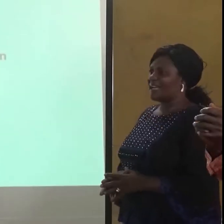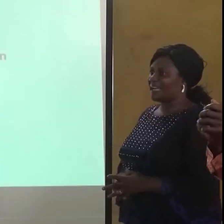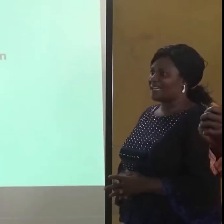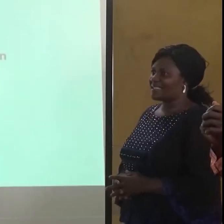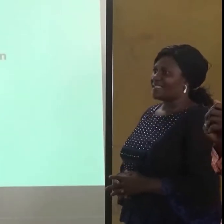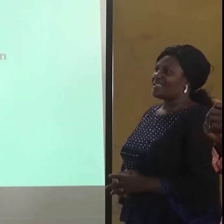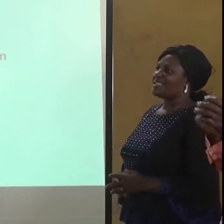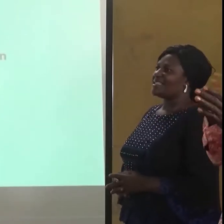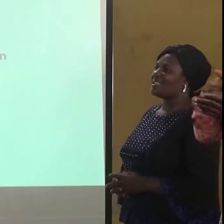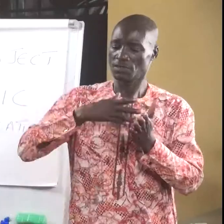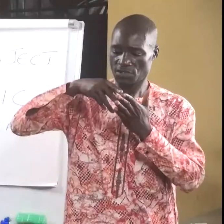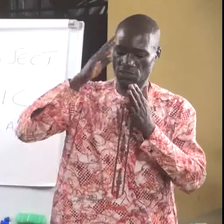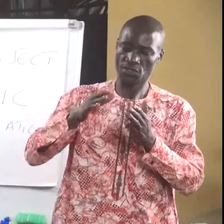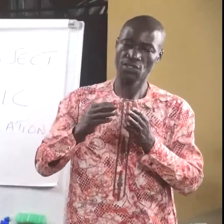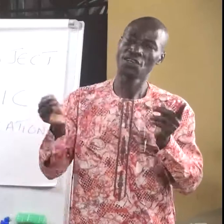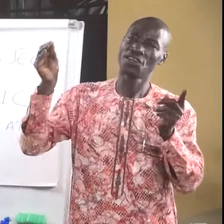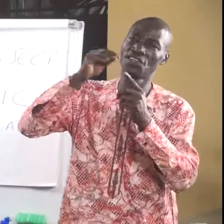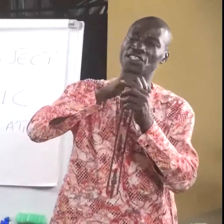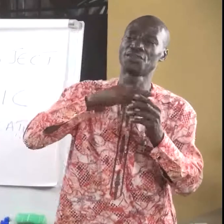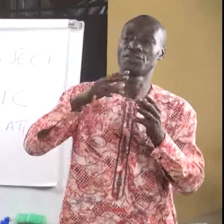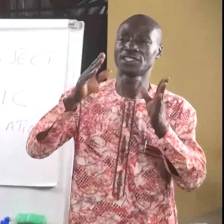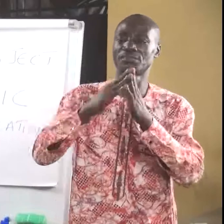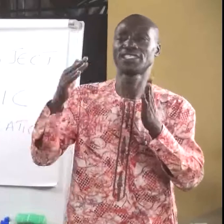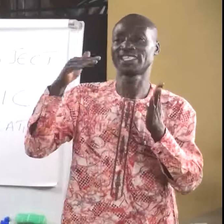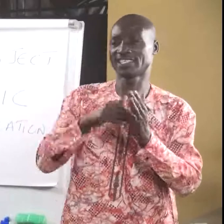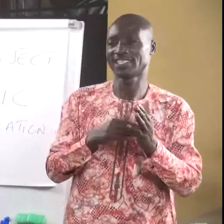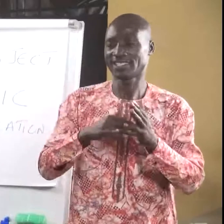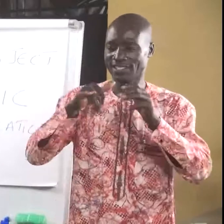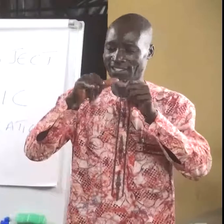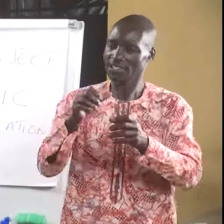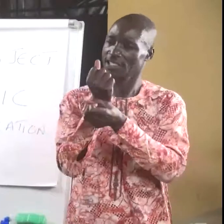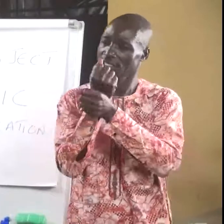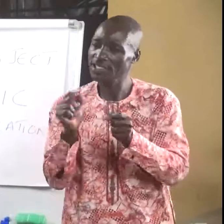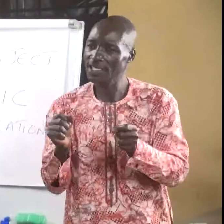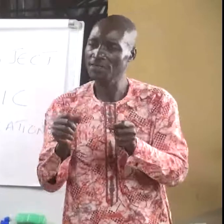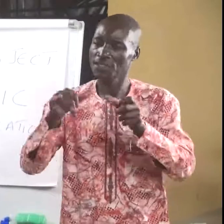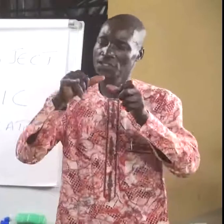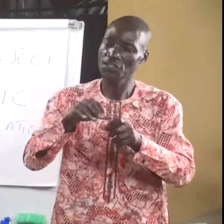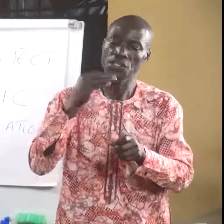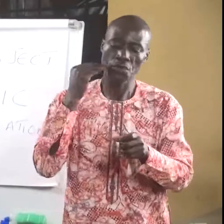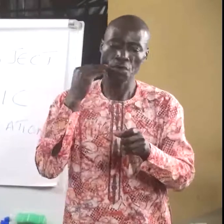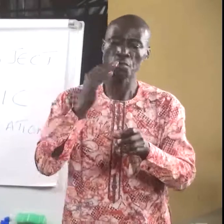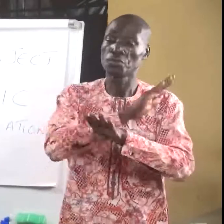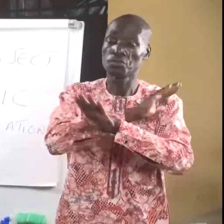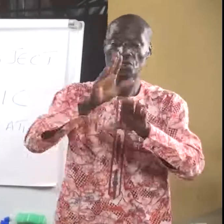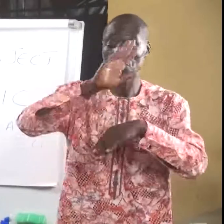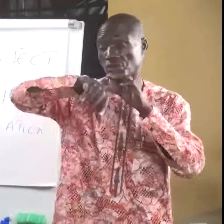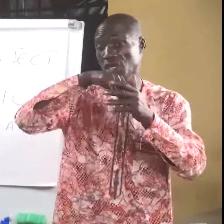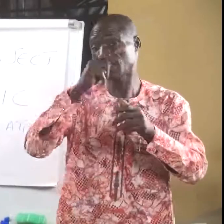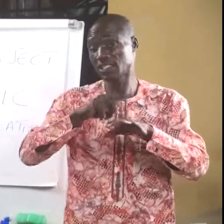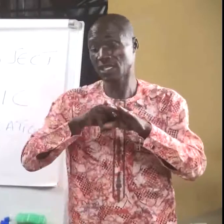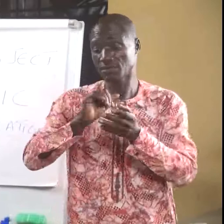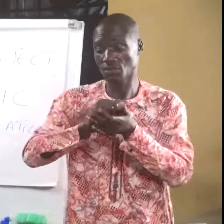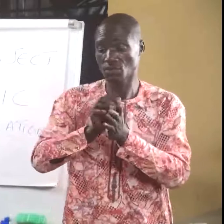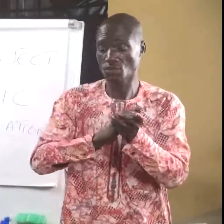080-240-40570. My learners, till we meet again, stay home, stay safe, wash your hands. I